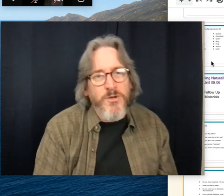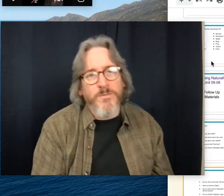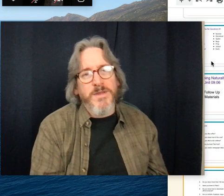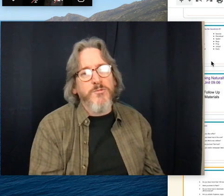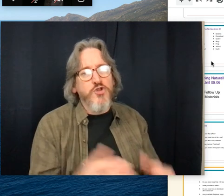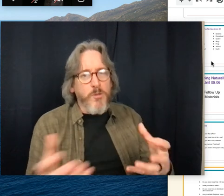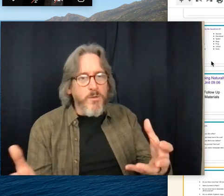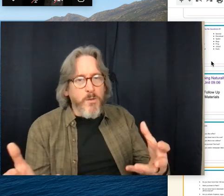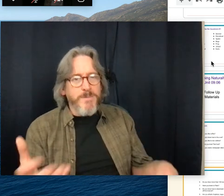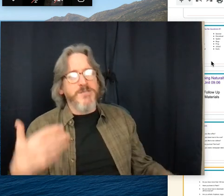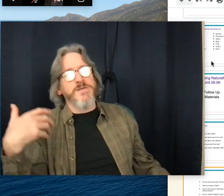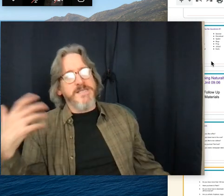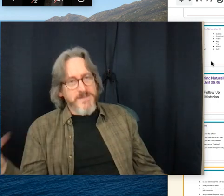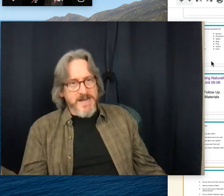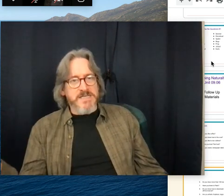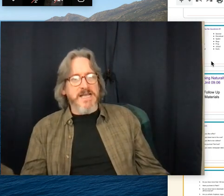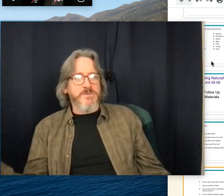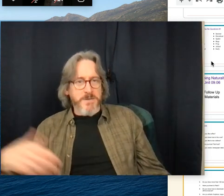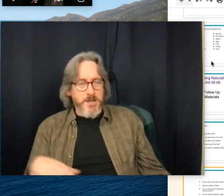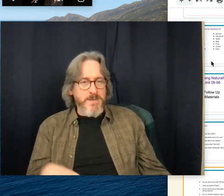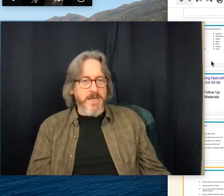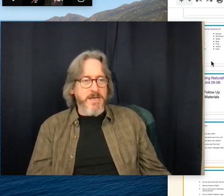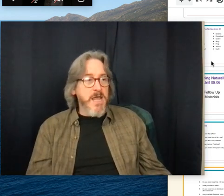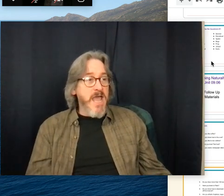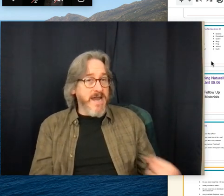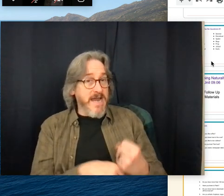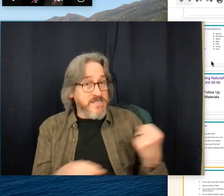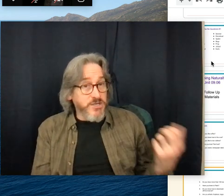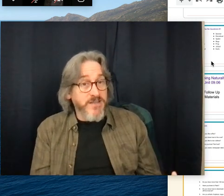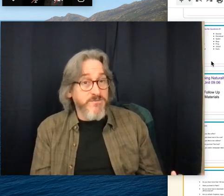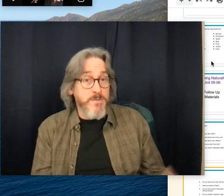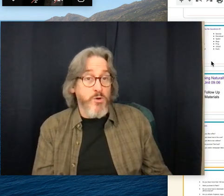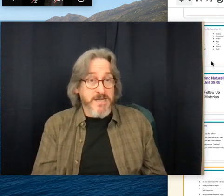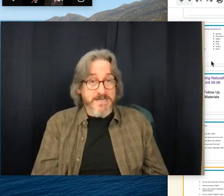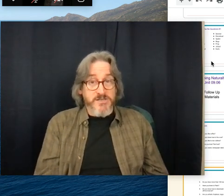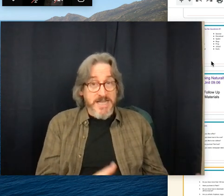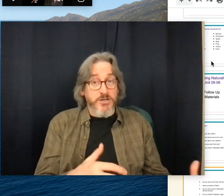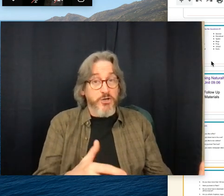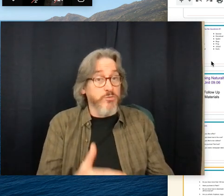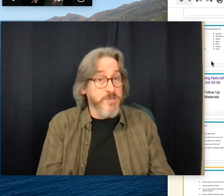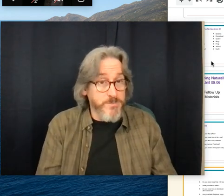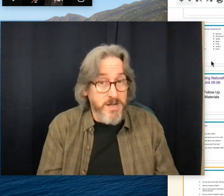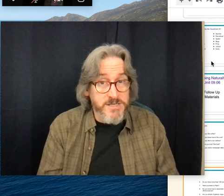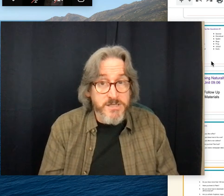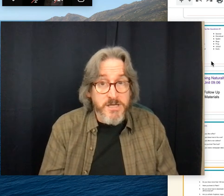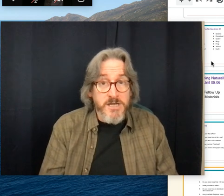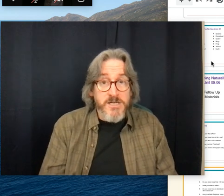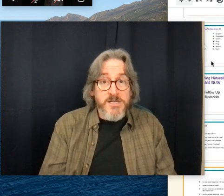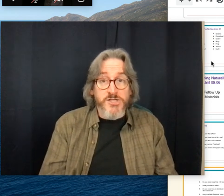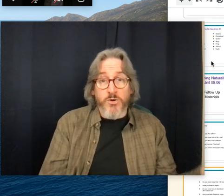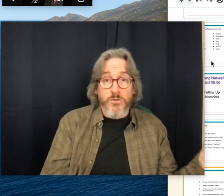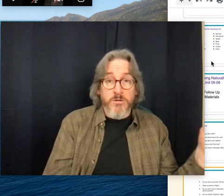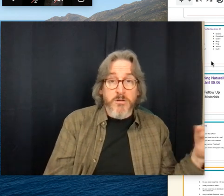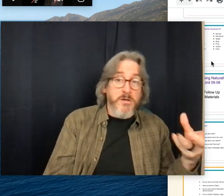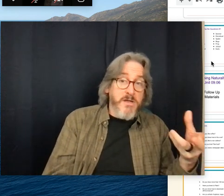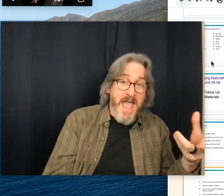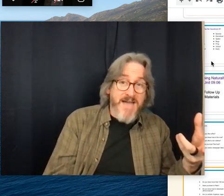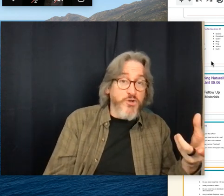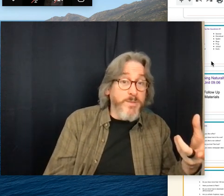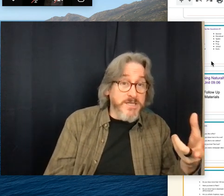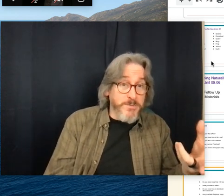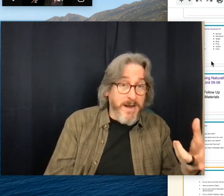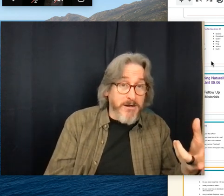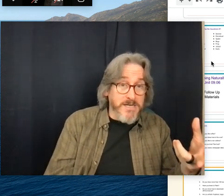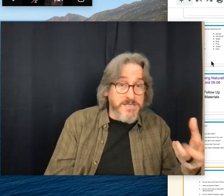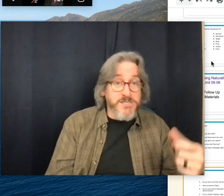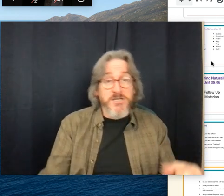just normally what we would do is the next class we would come in and I'd ask you to give me more details in your response. So, have